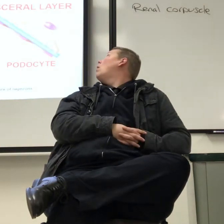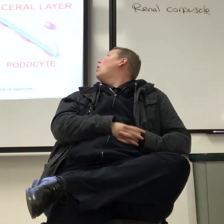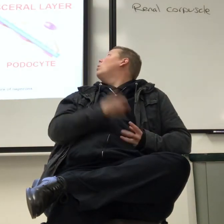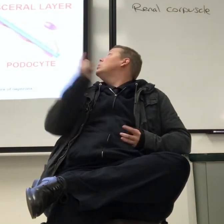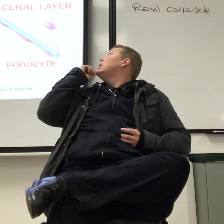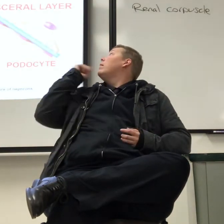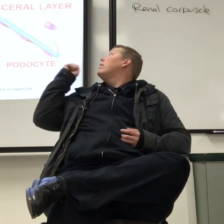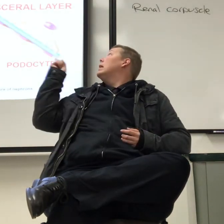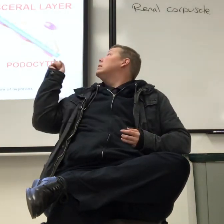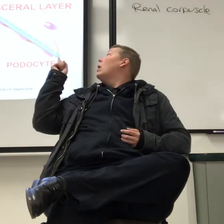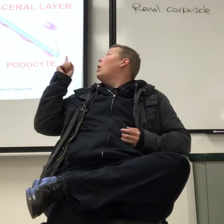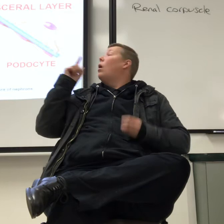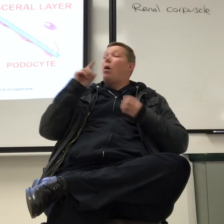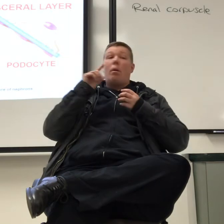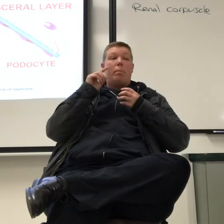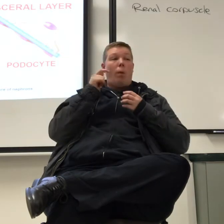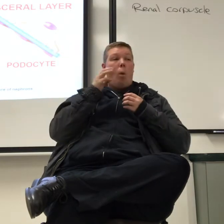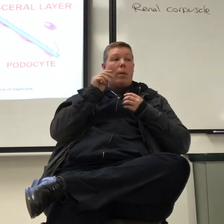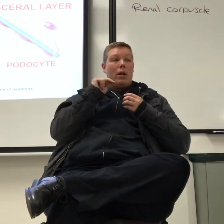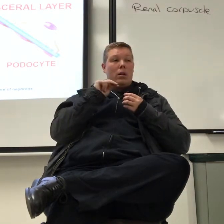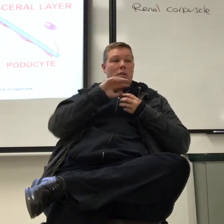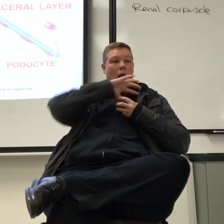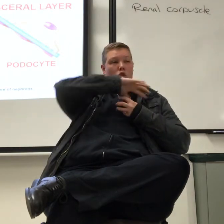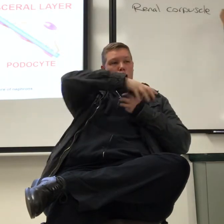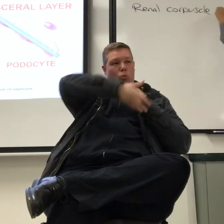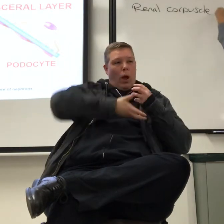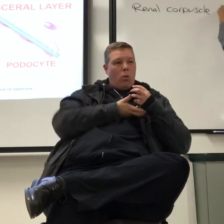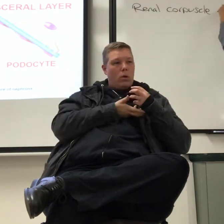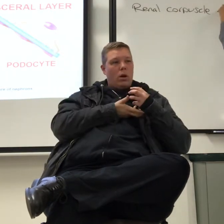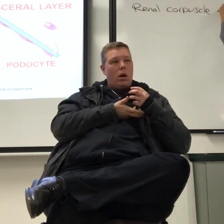surrounding glomerulus.